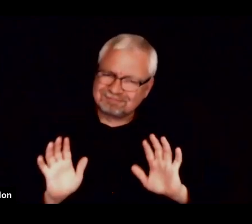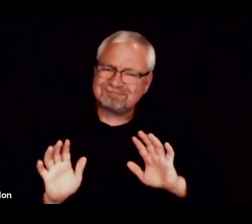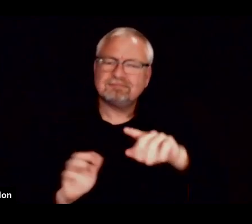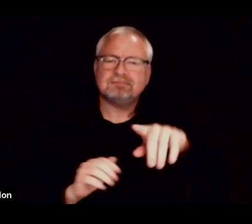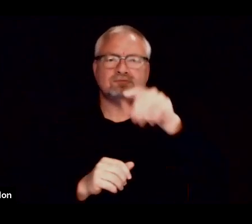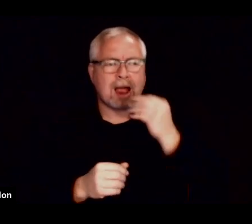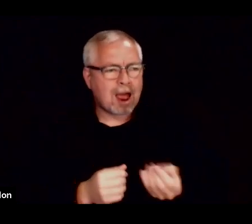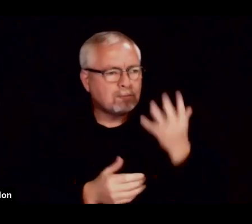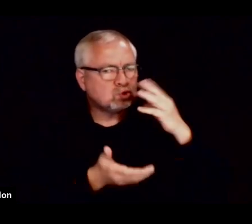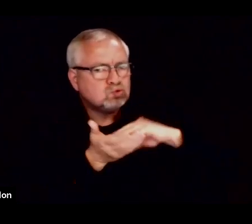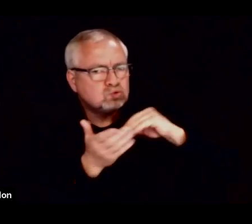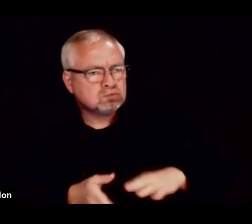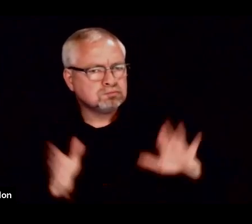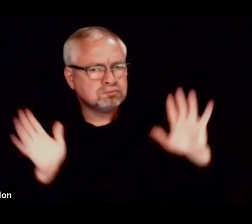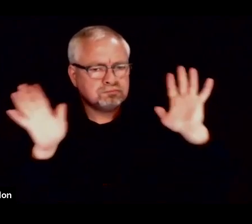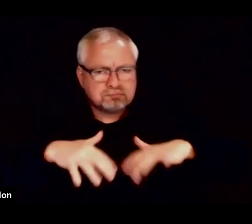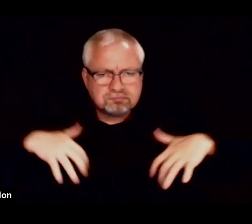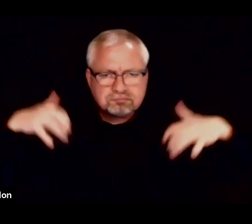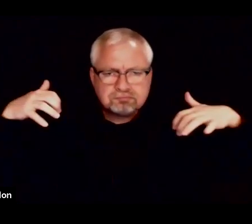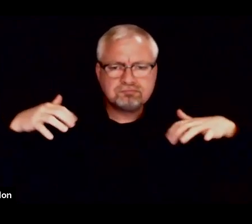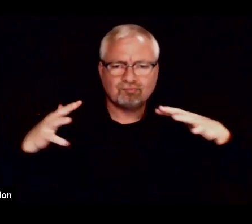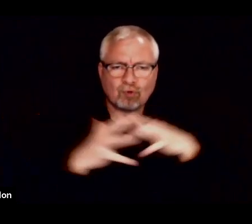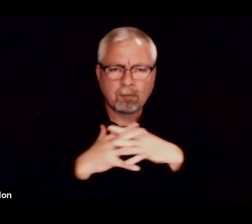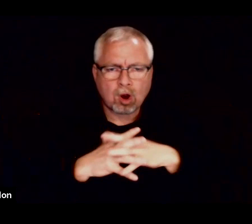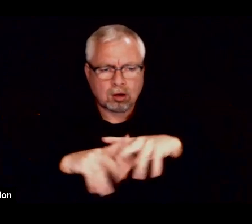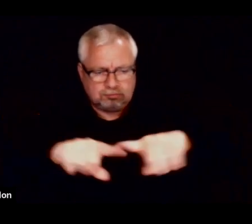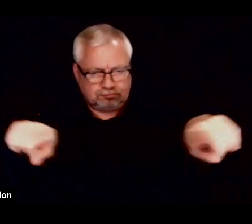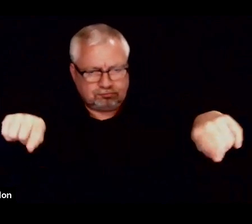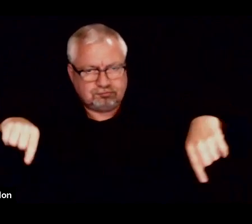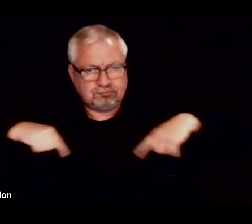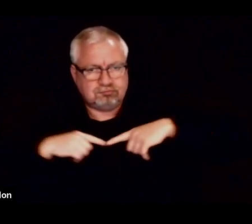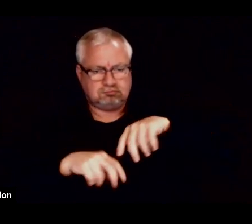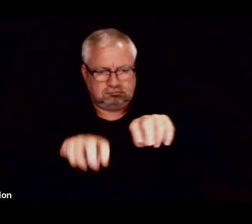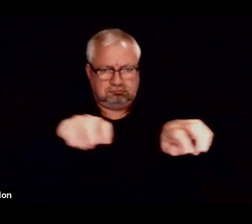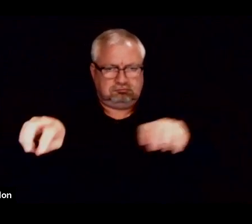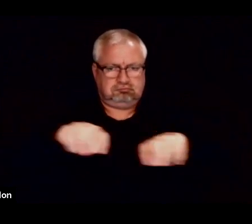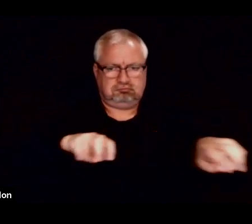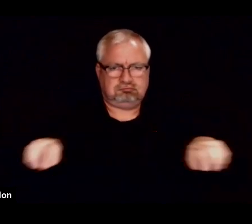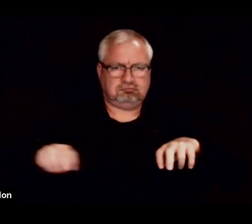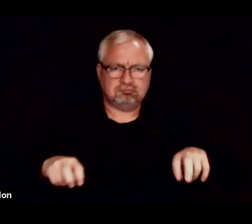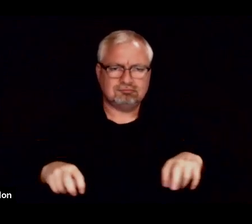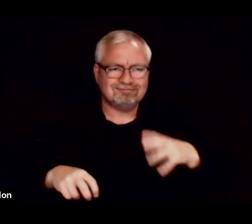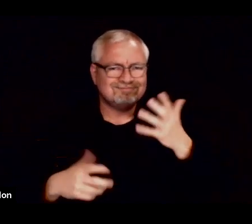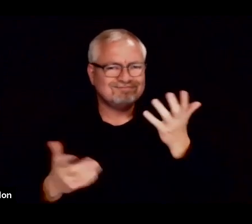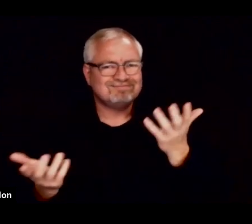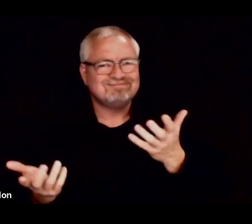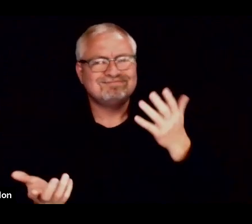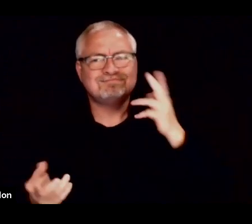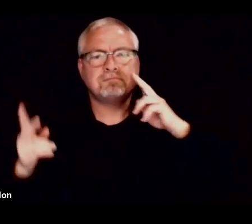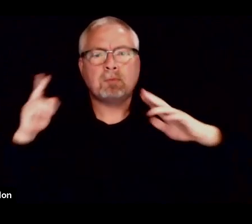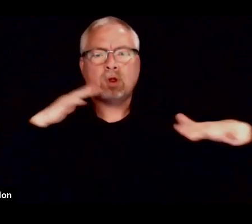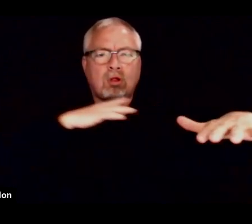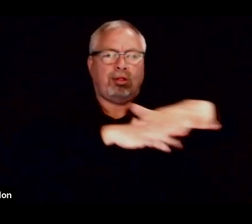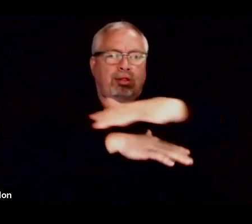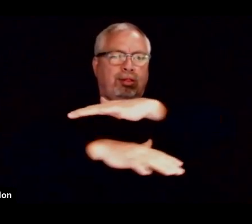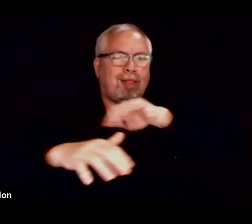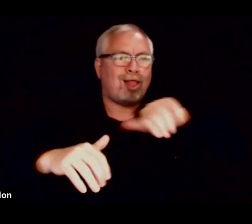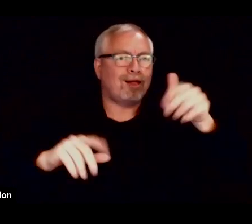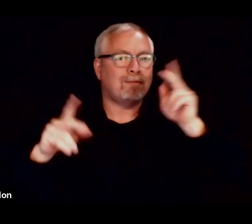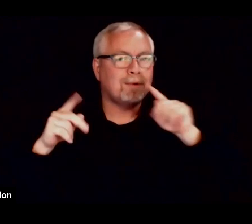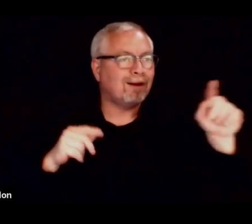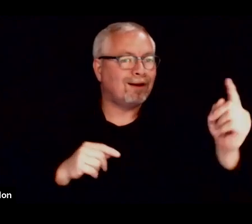field. It's also all the other considerations, the types of interactions participants would have with others, how predictable those